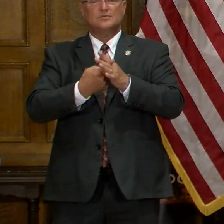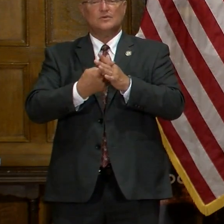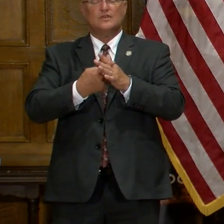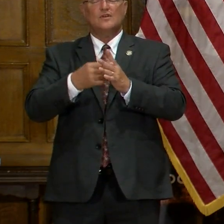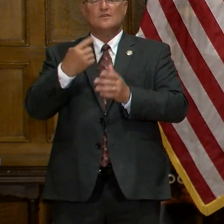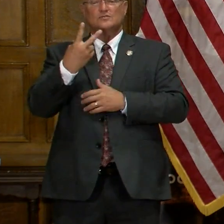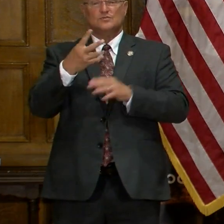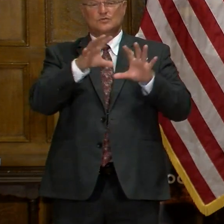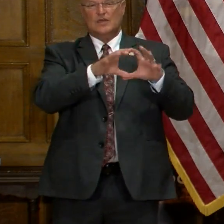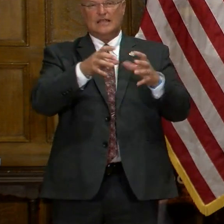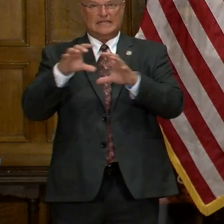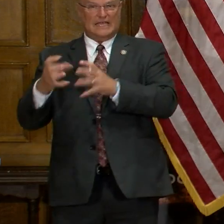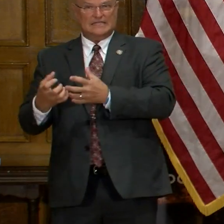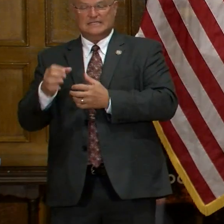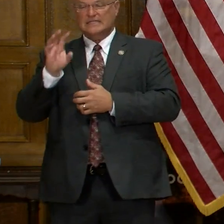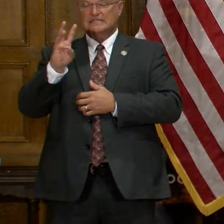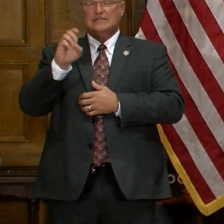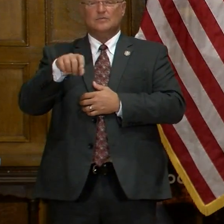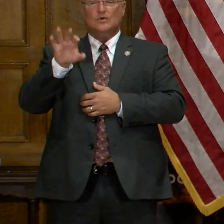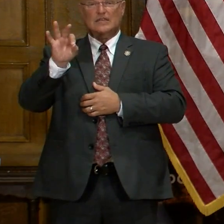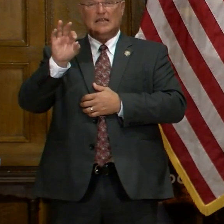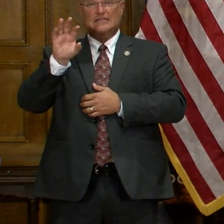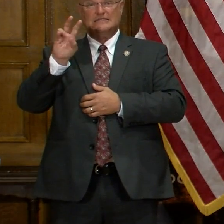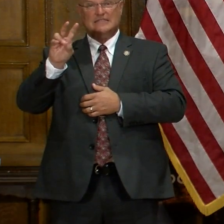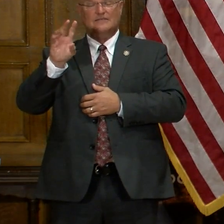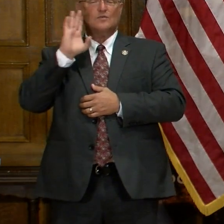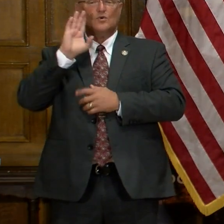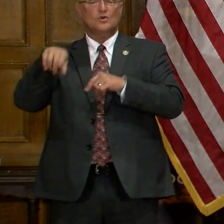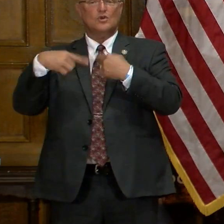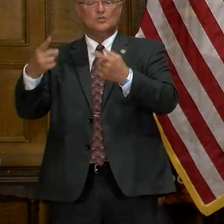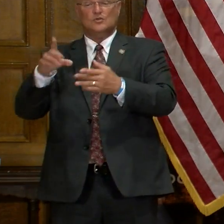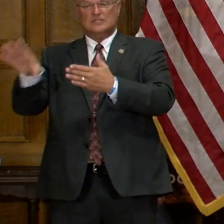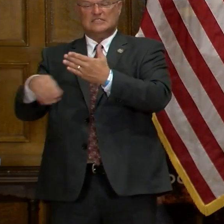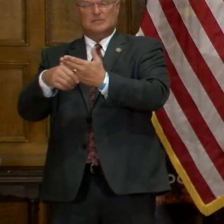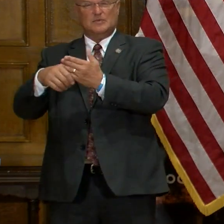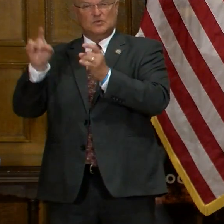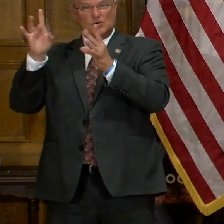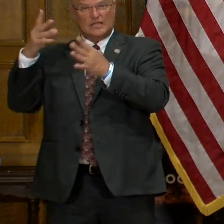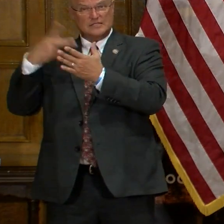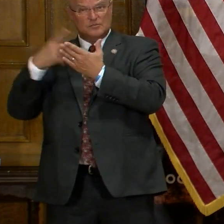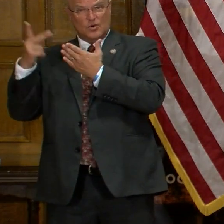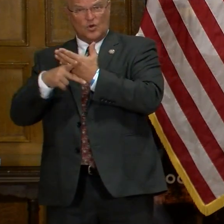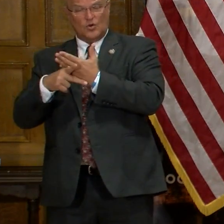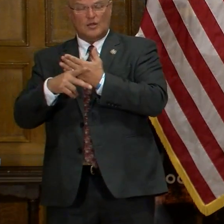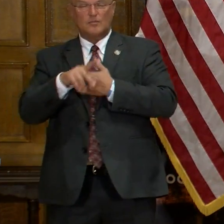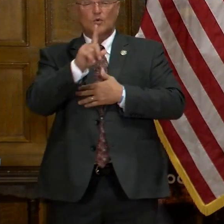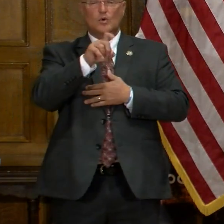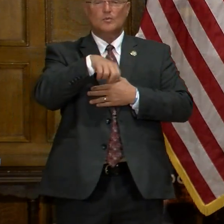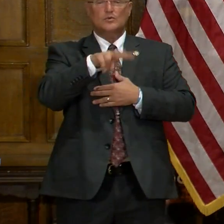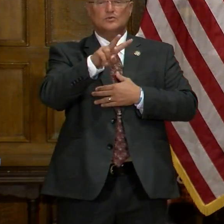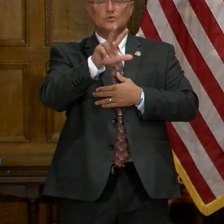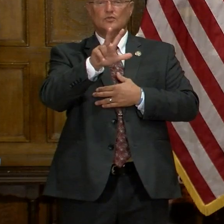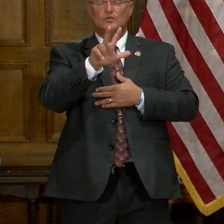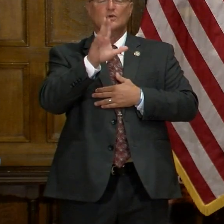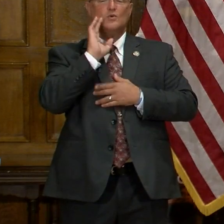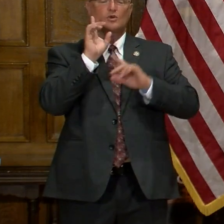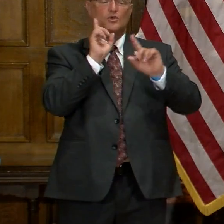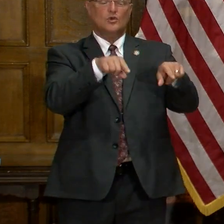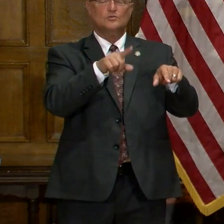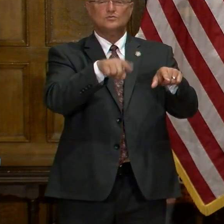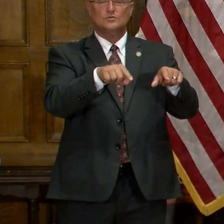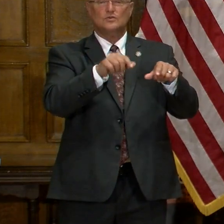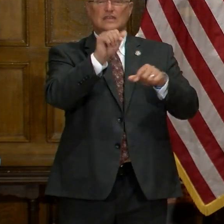through 2 allocations. $6.97 million will go to a supplemental crisis program, and $1.23 million will go